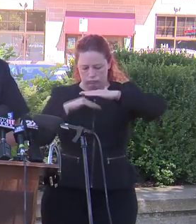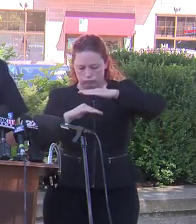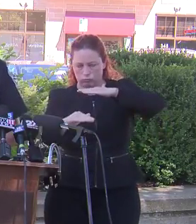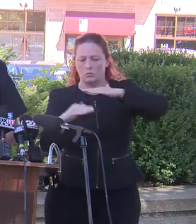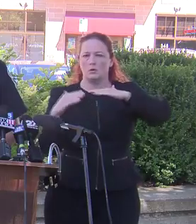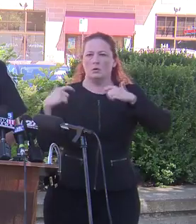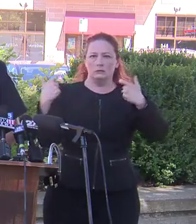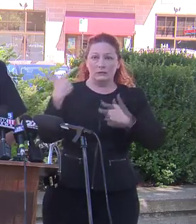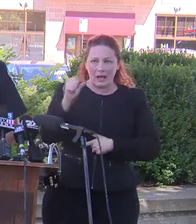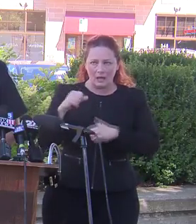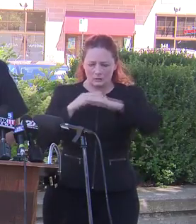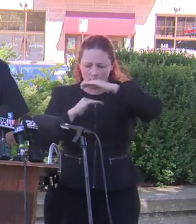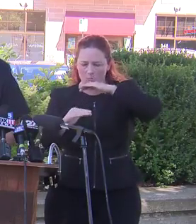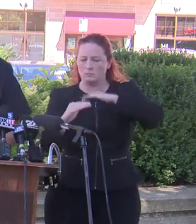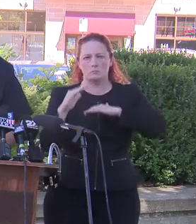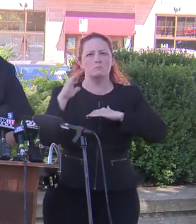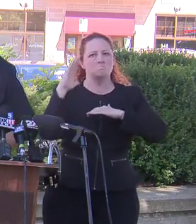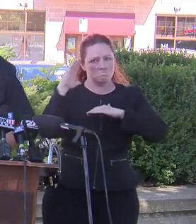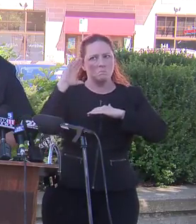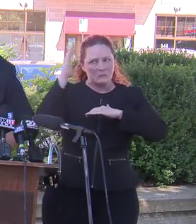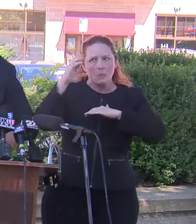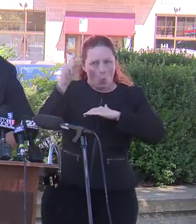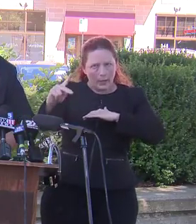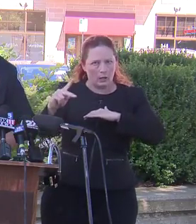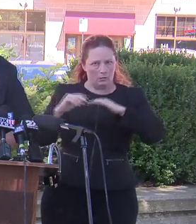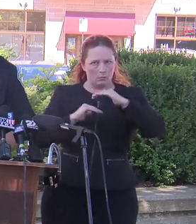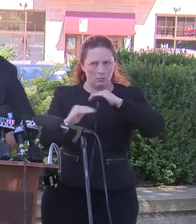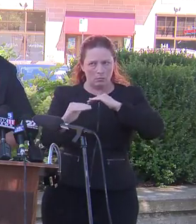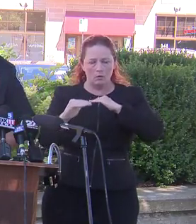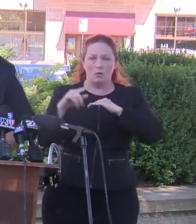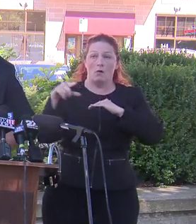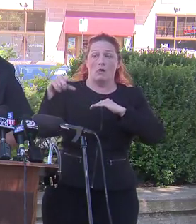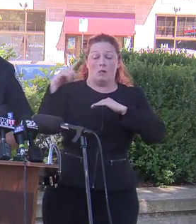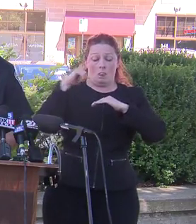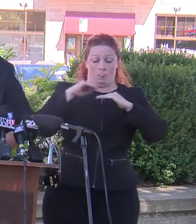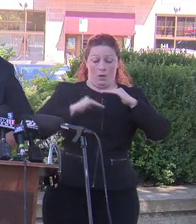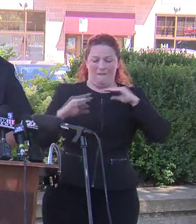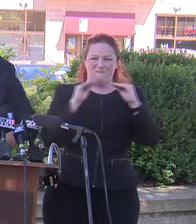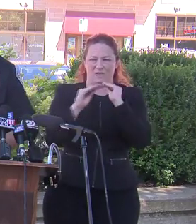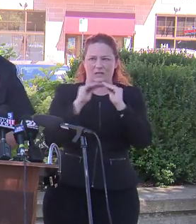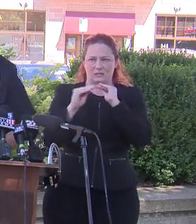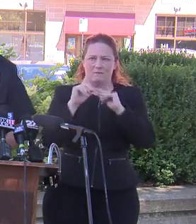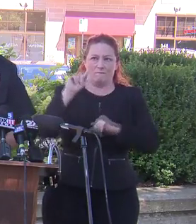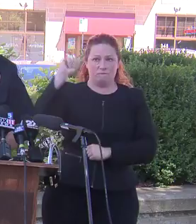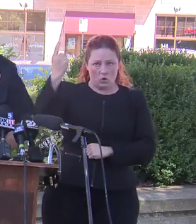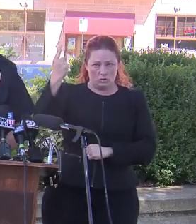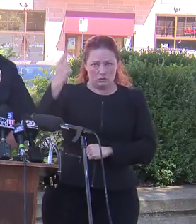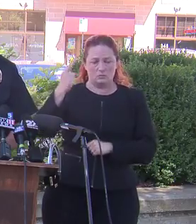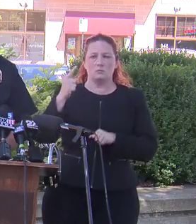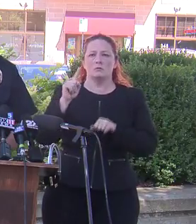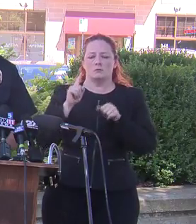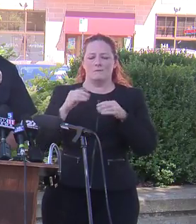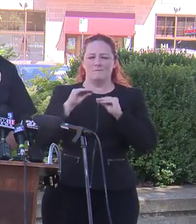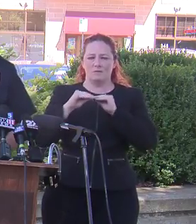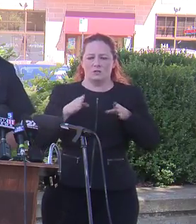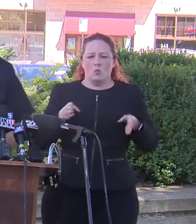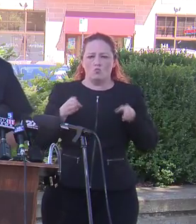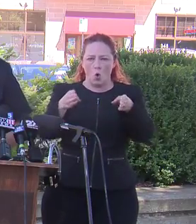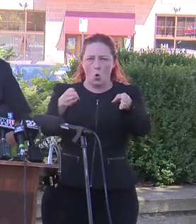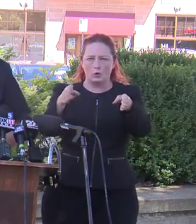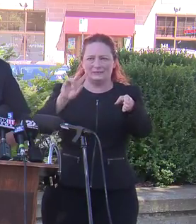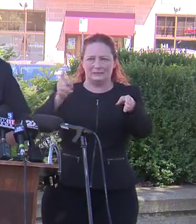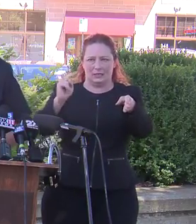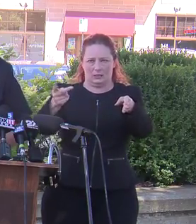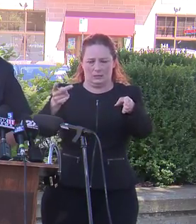Understand that utilities will need to be fixed before any road construction can be completed. As it relates to road construction and